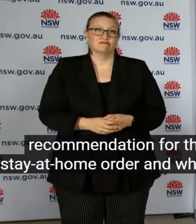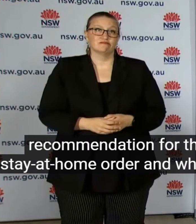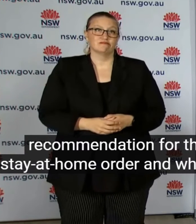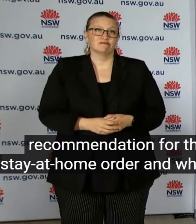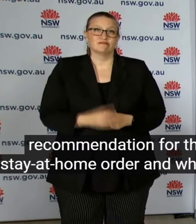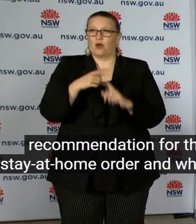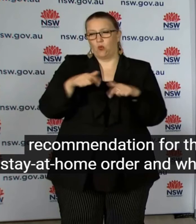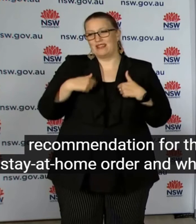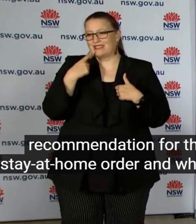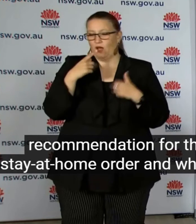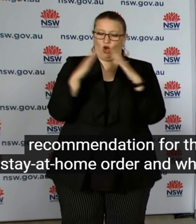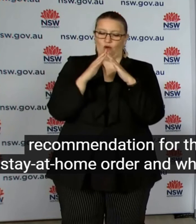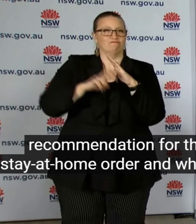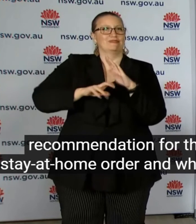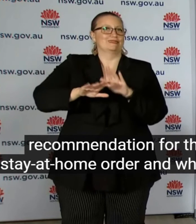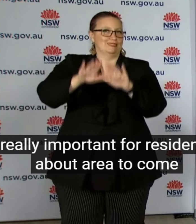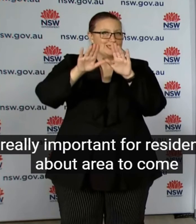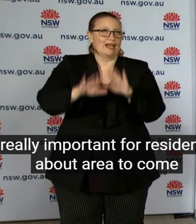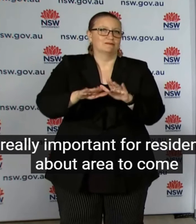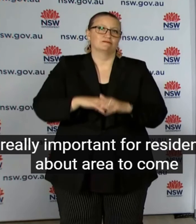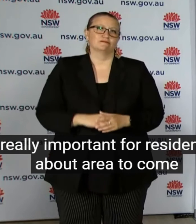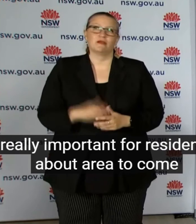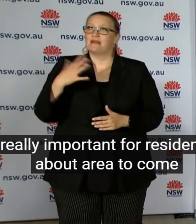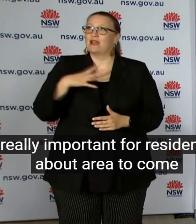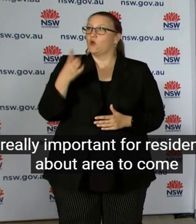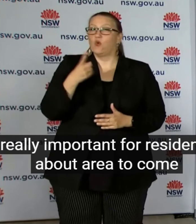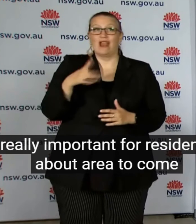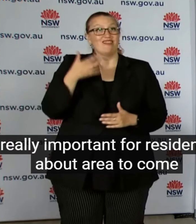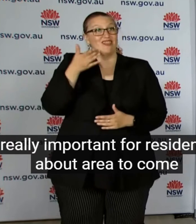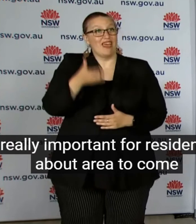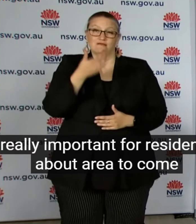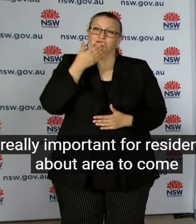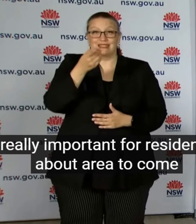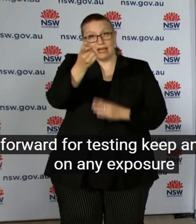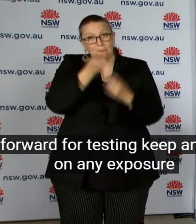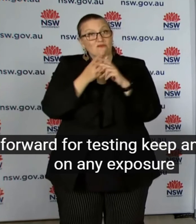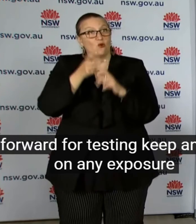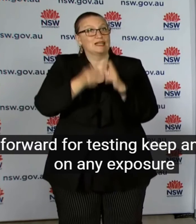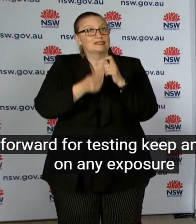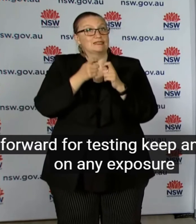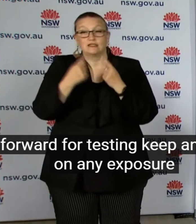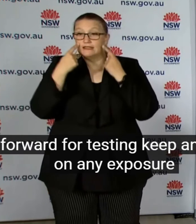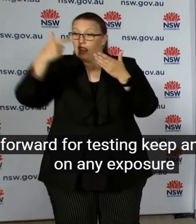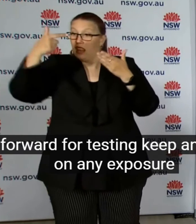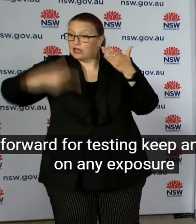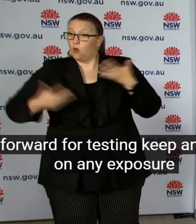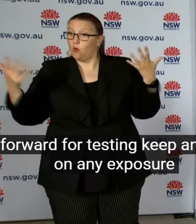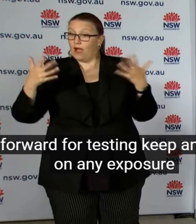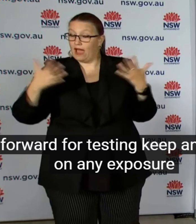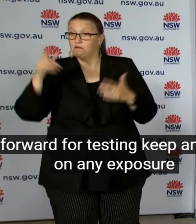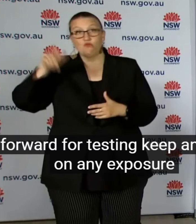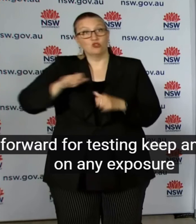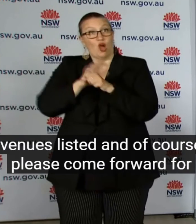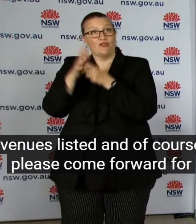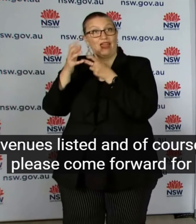really important for residents of that area to come forward for testing, keep an eye on any exposure venues listed, and of